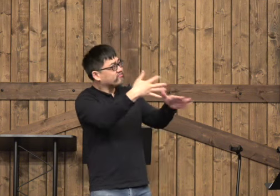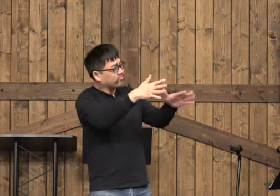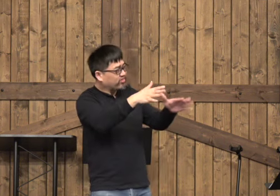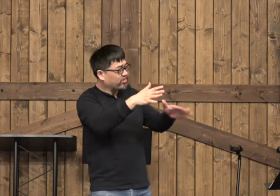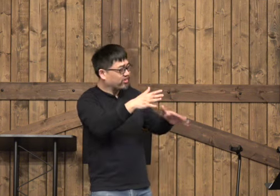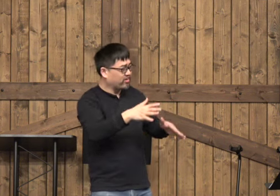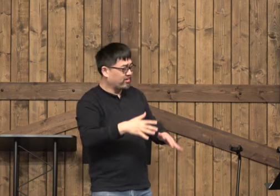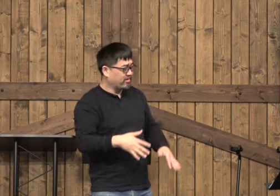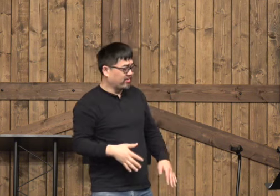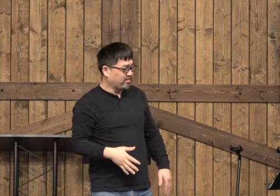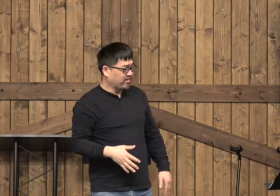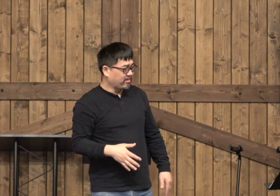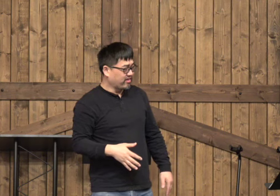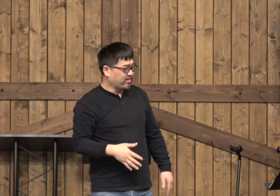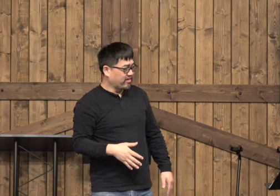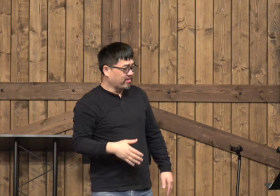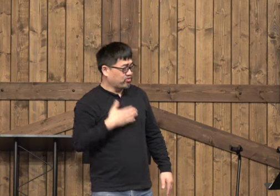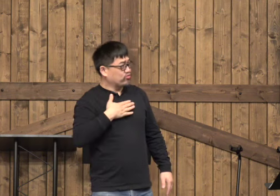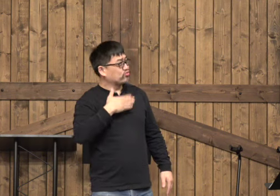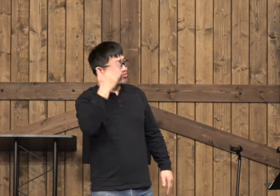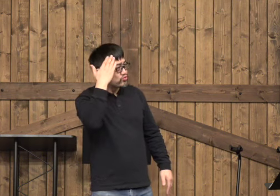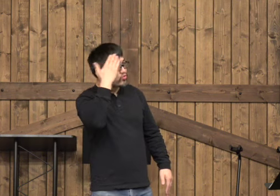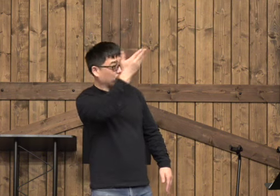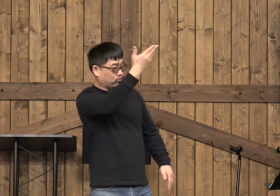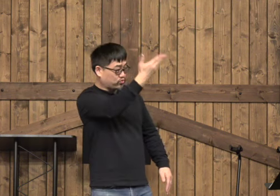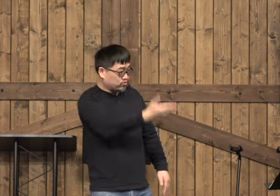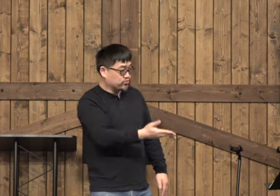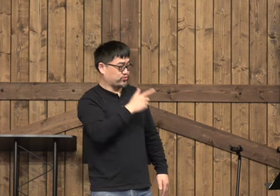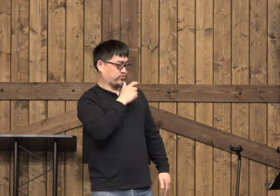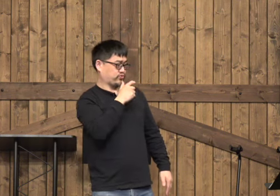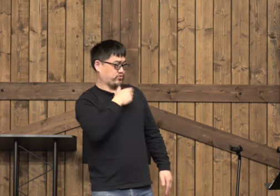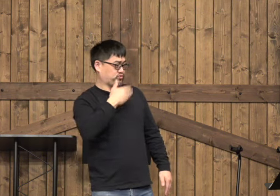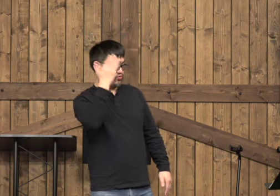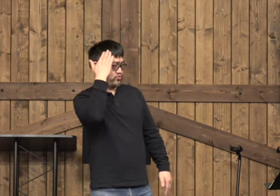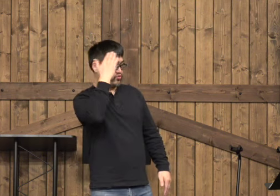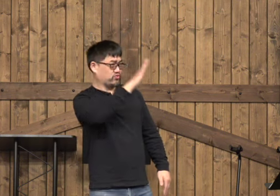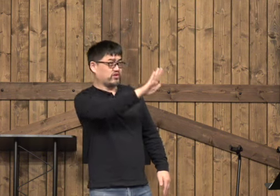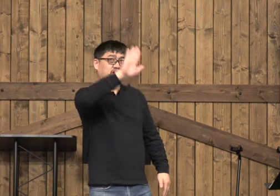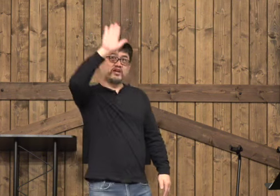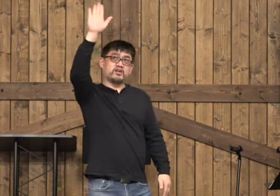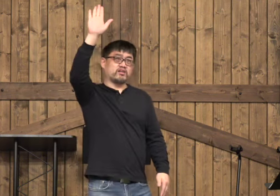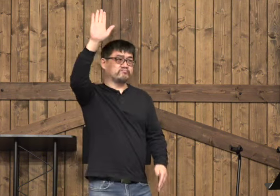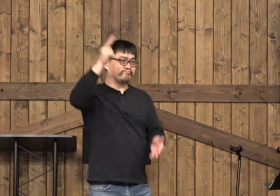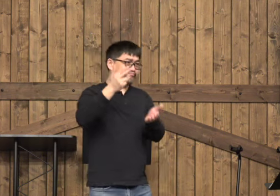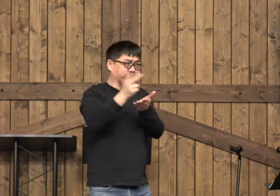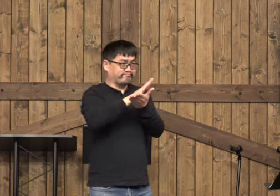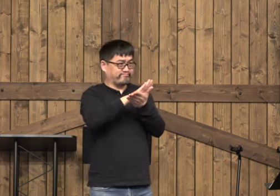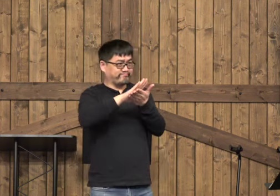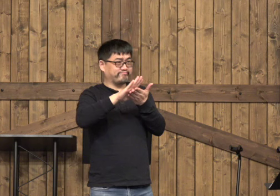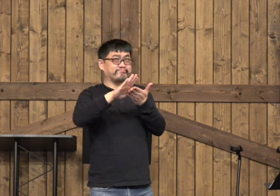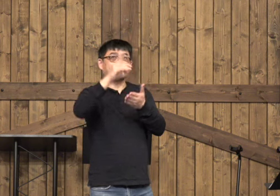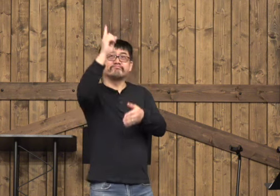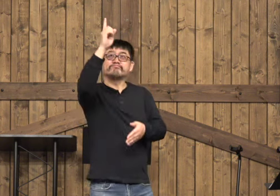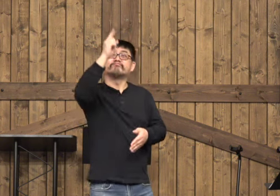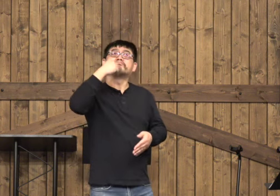And the demon spoke out of the man and asked Jesus, why is he bothering him? He knew that he